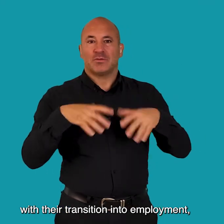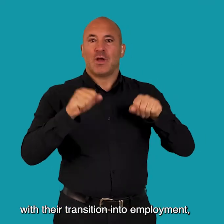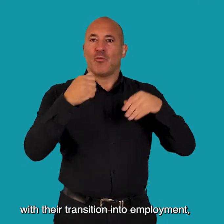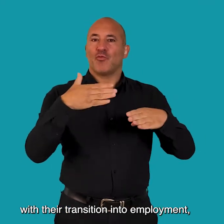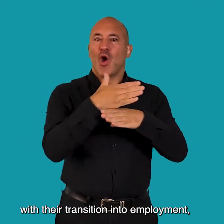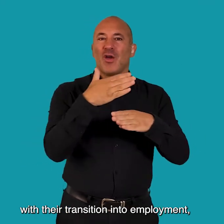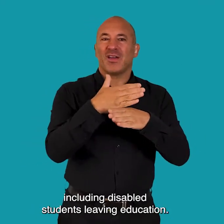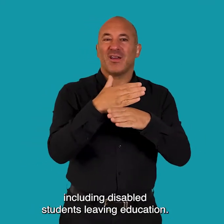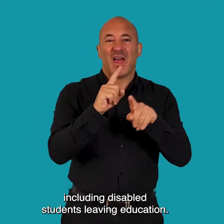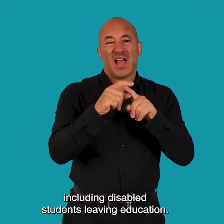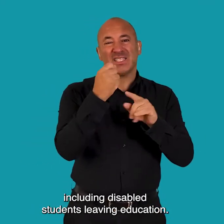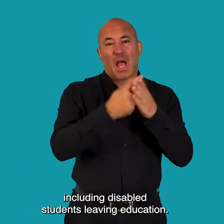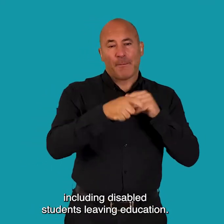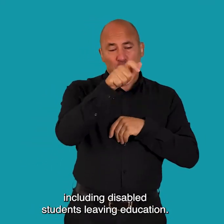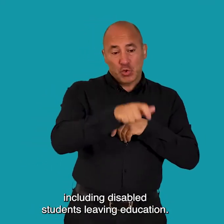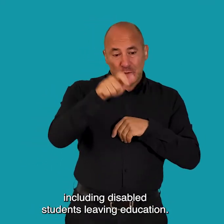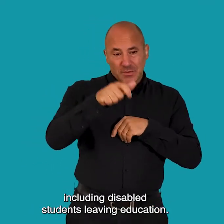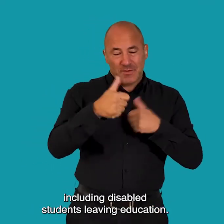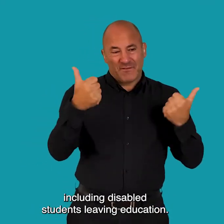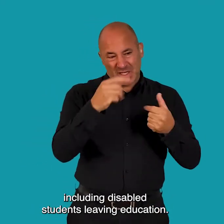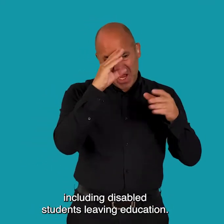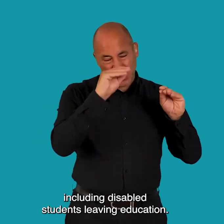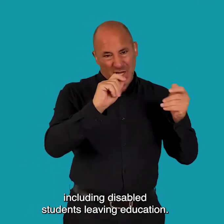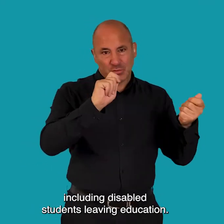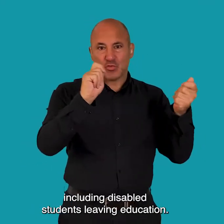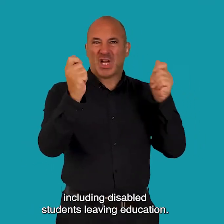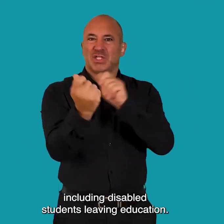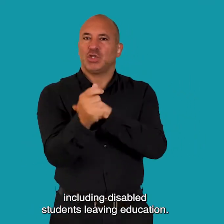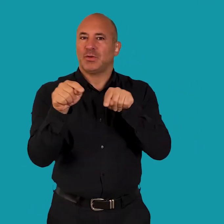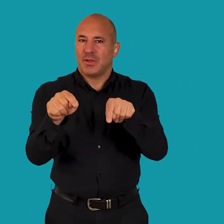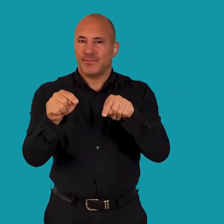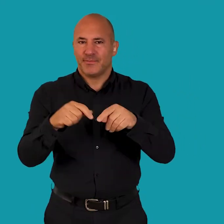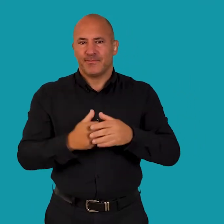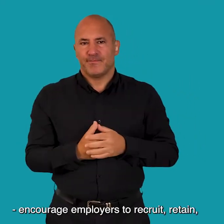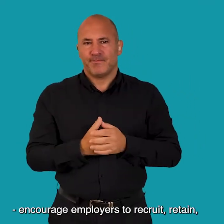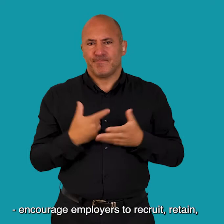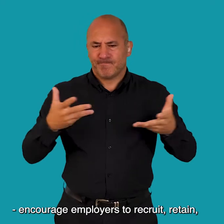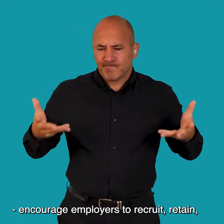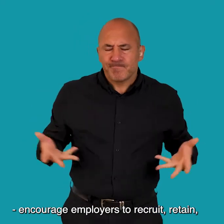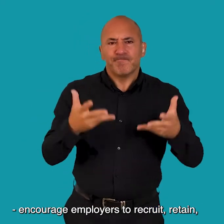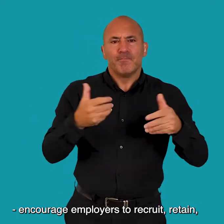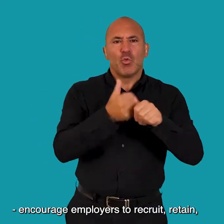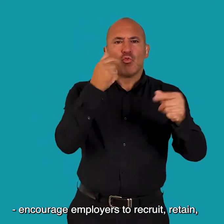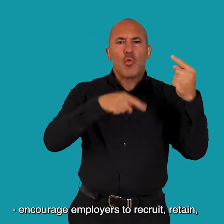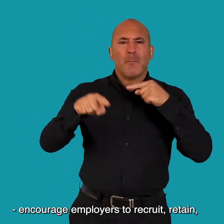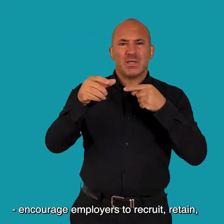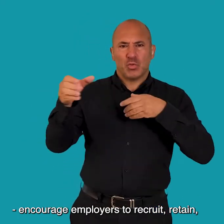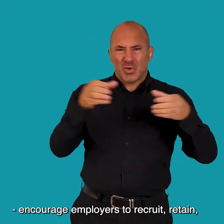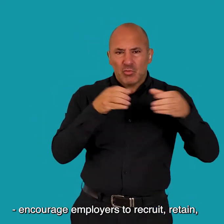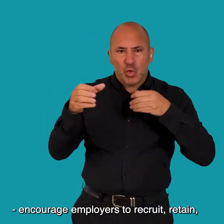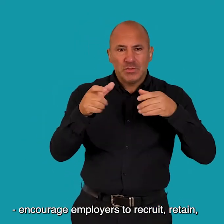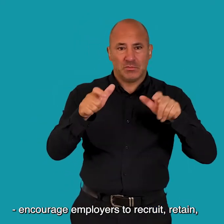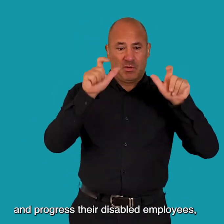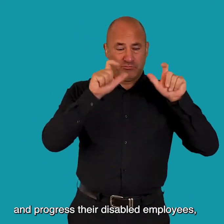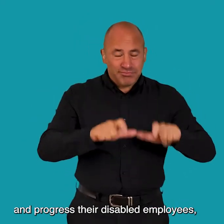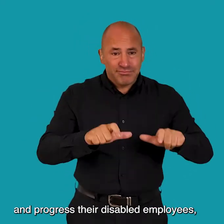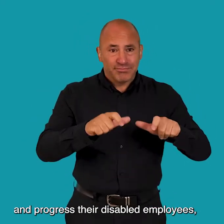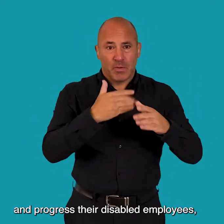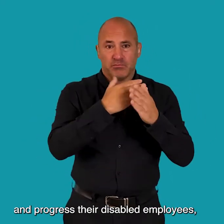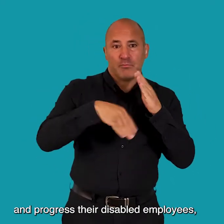employment, including disabled students leaving education, encourage employers to recruit, retain and progress their